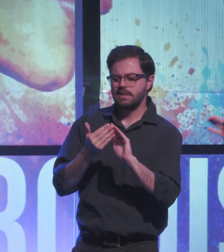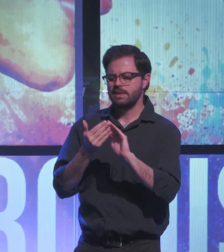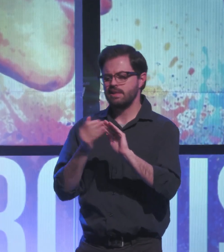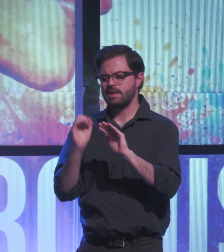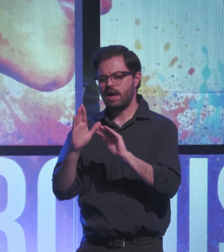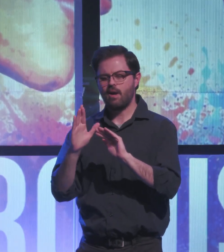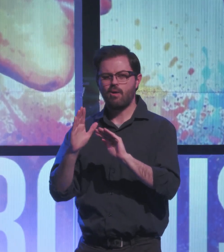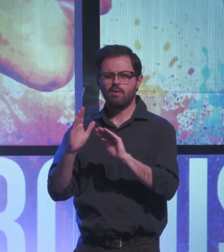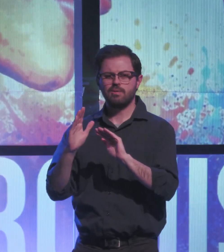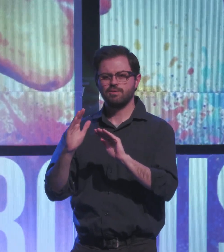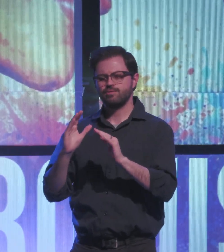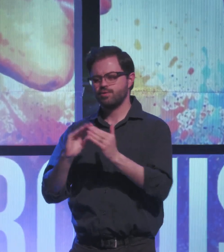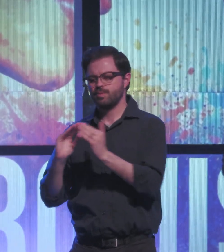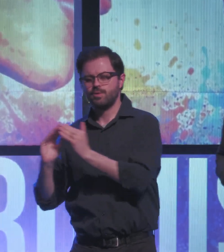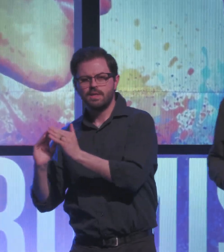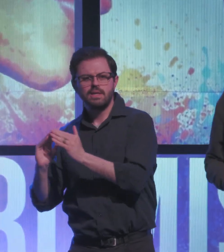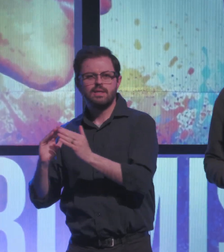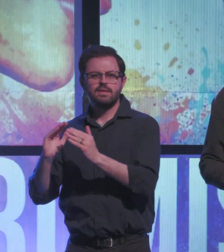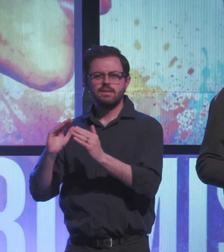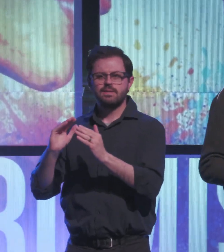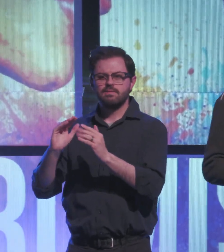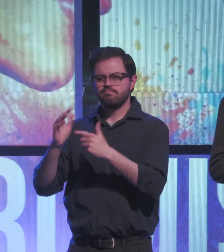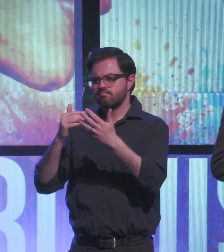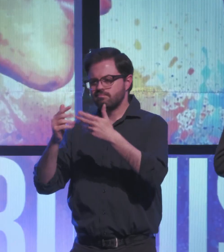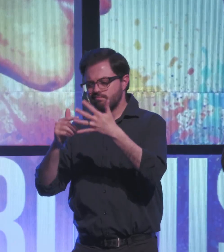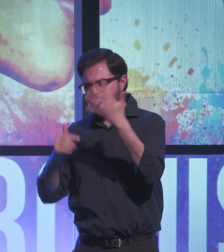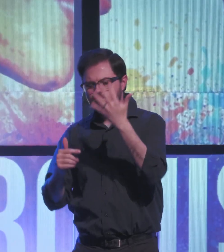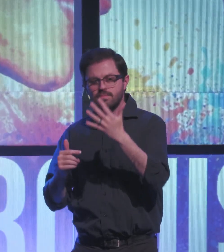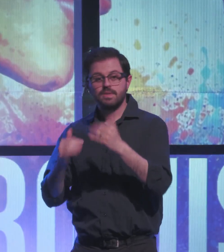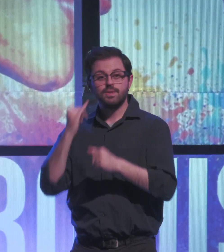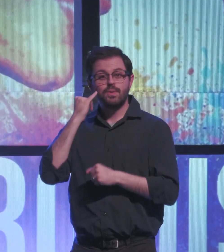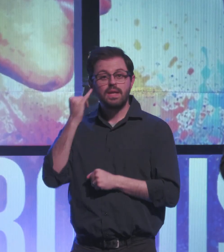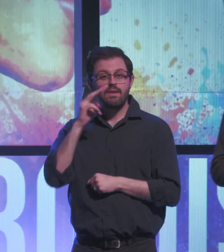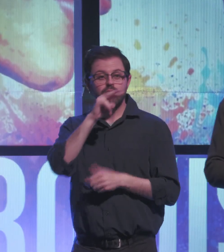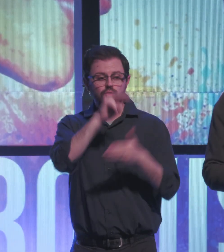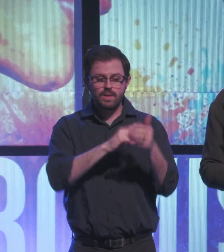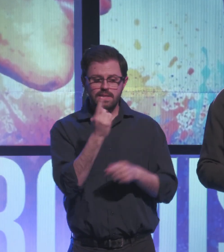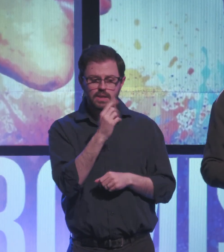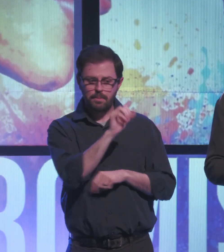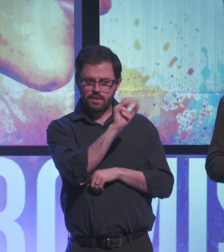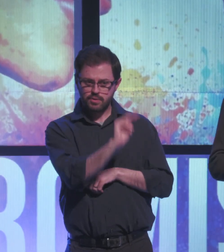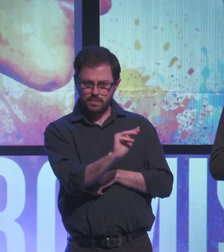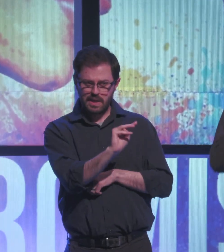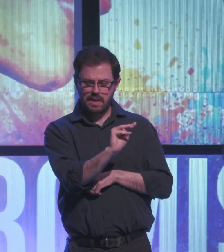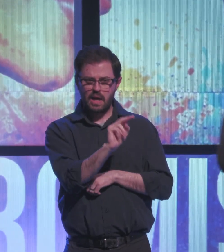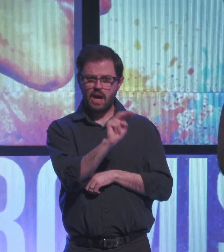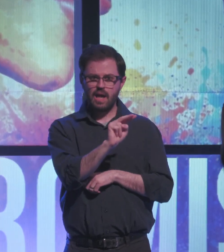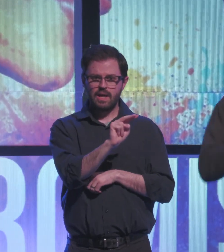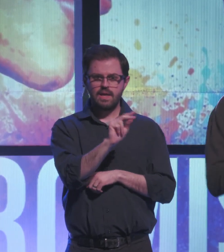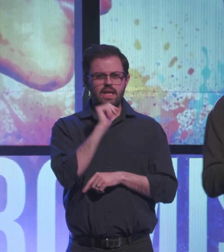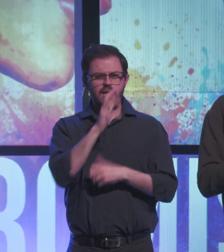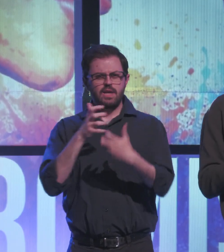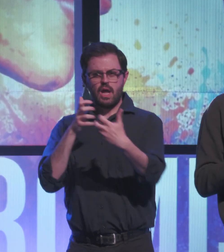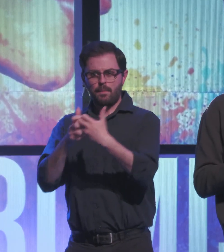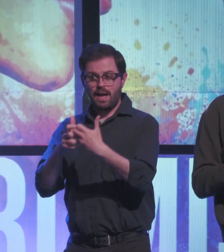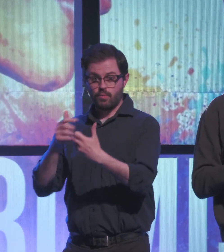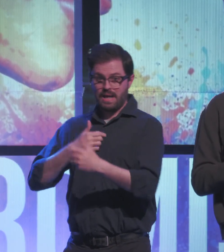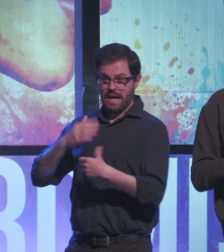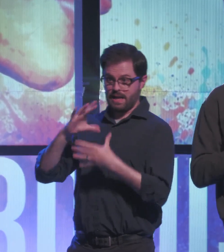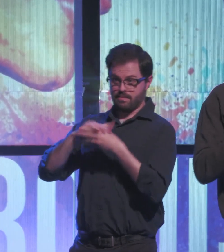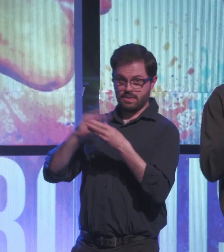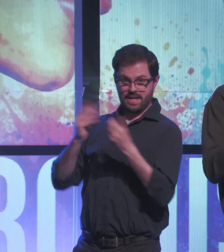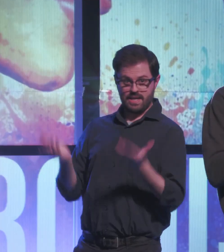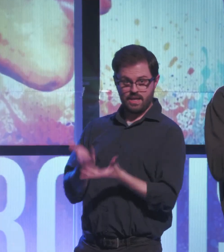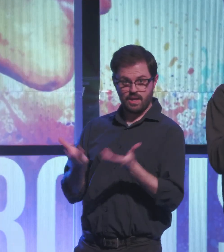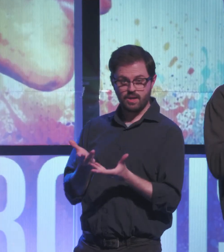those things. So if you hear something on social media that's different than what you've heard here, you have a choice to make.